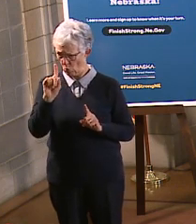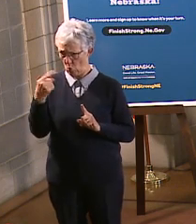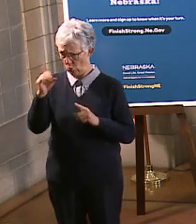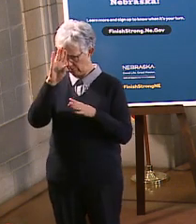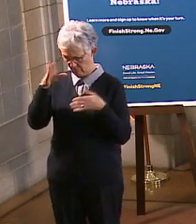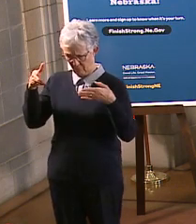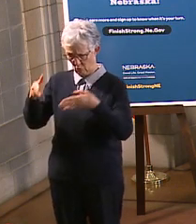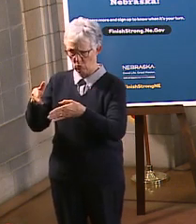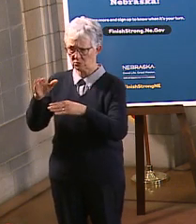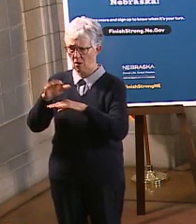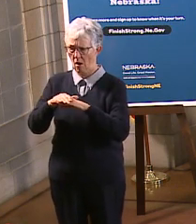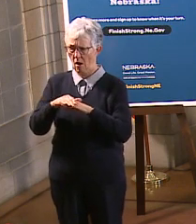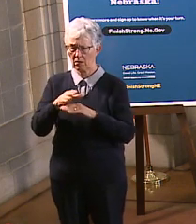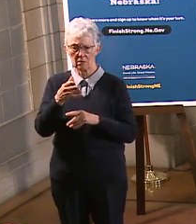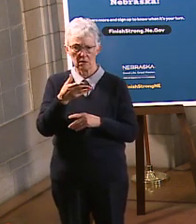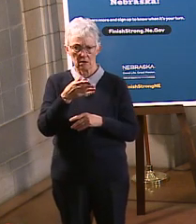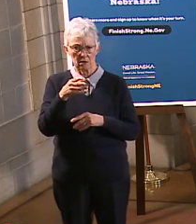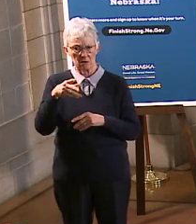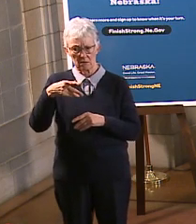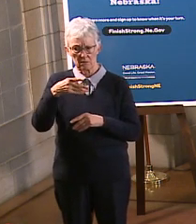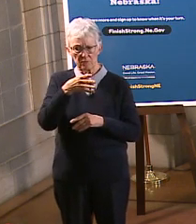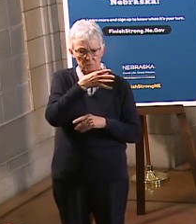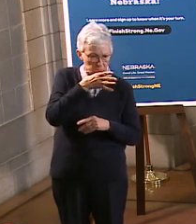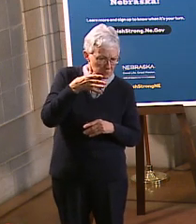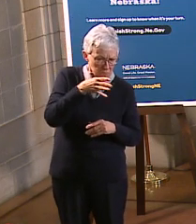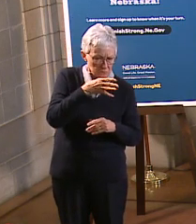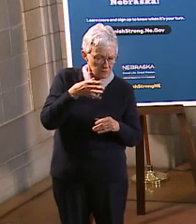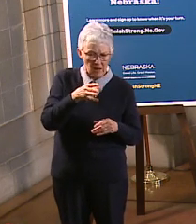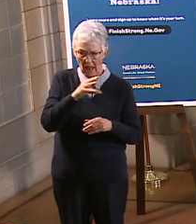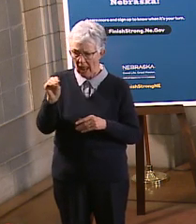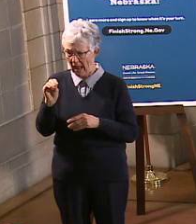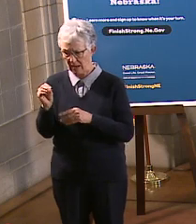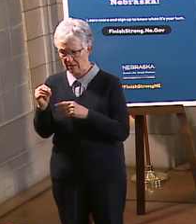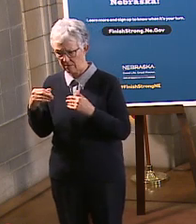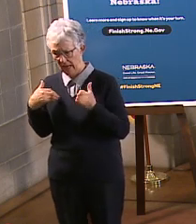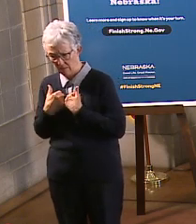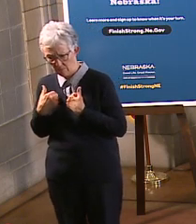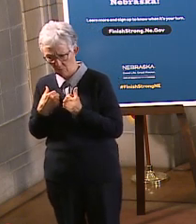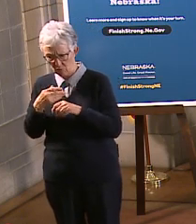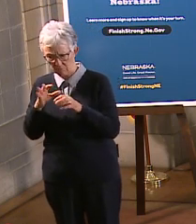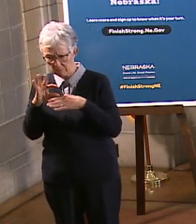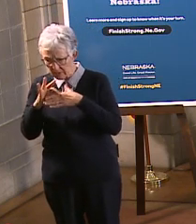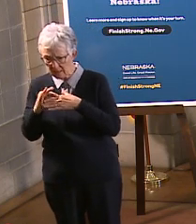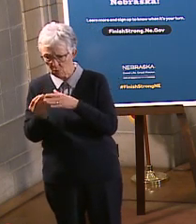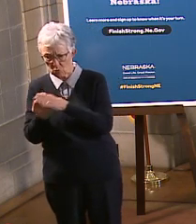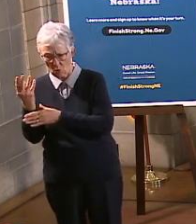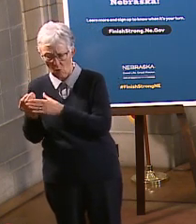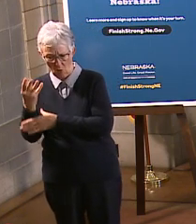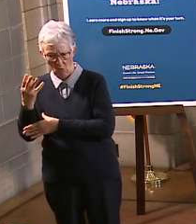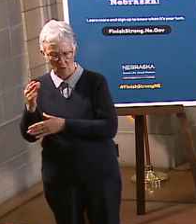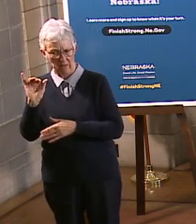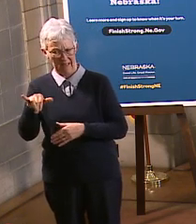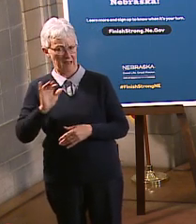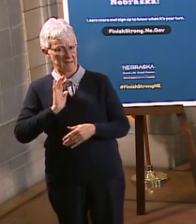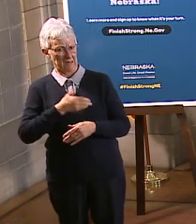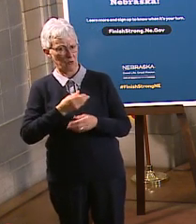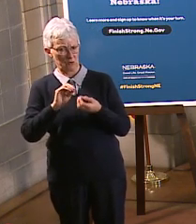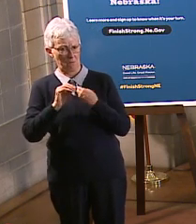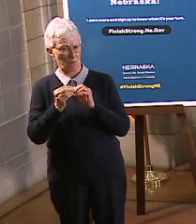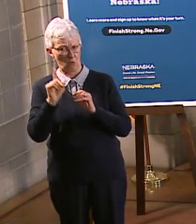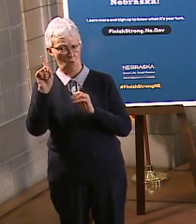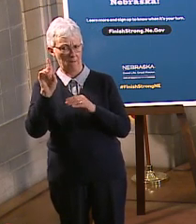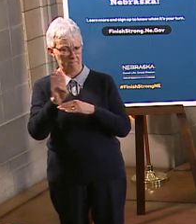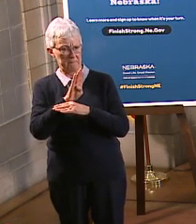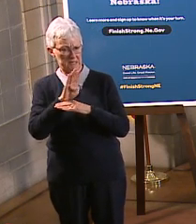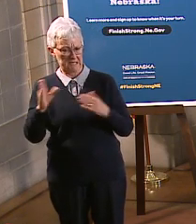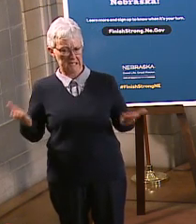a lot of different careers that we have available in agriculture that are related to, again, our state's #1 industry here. If you think about becoming